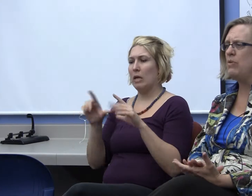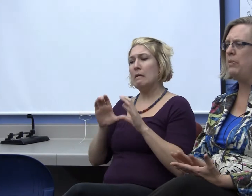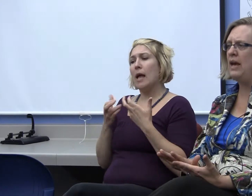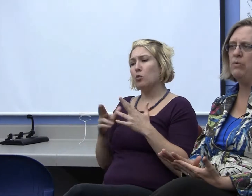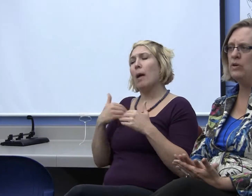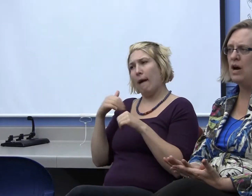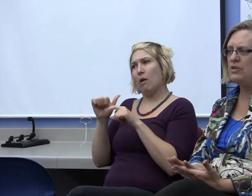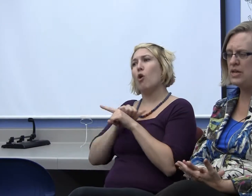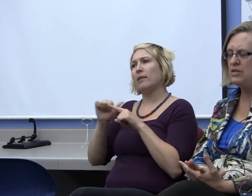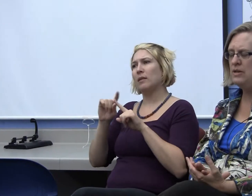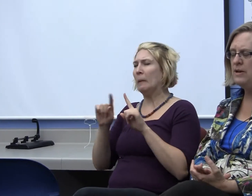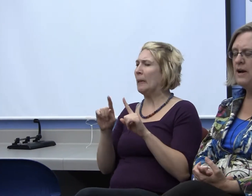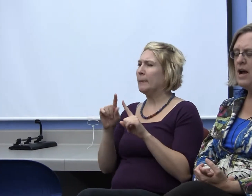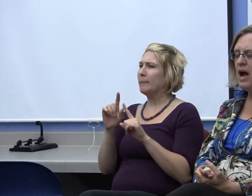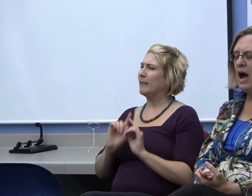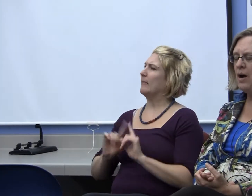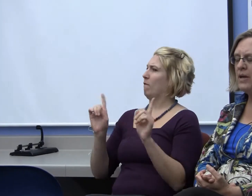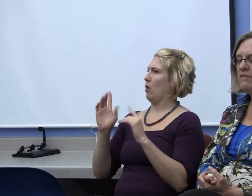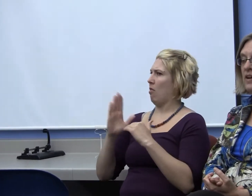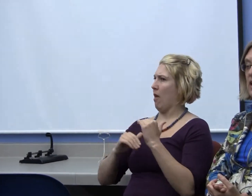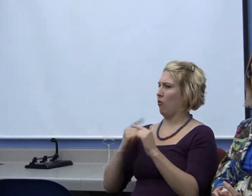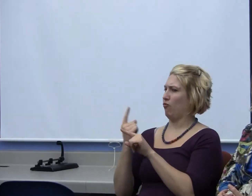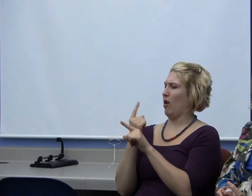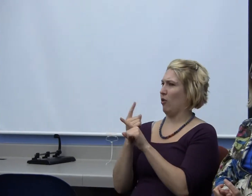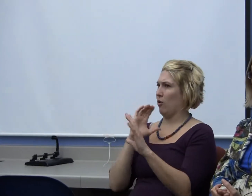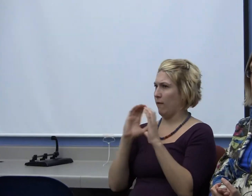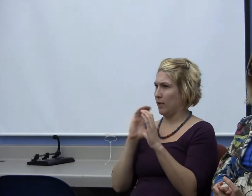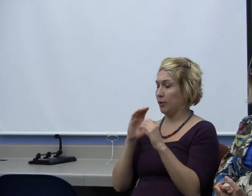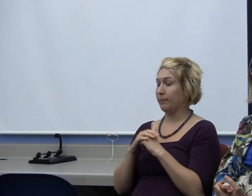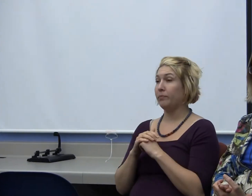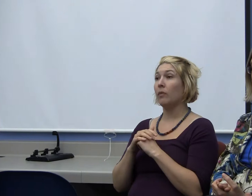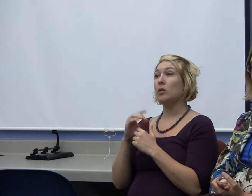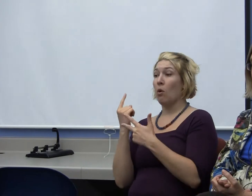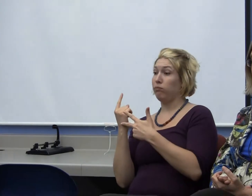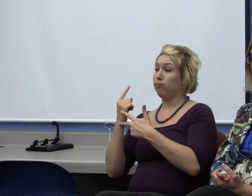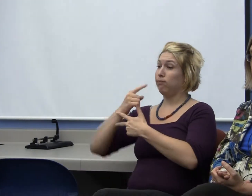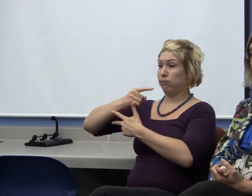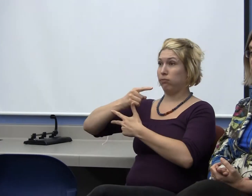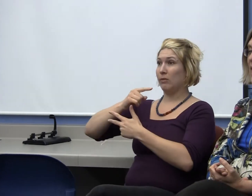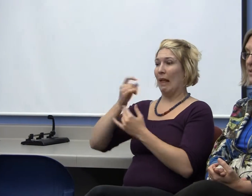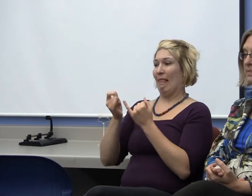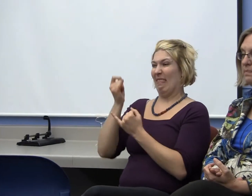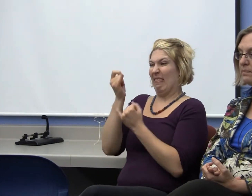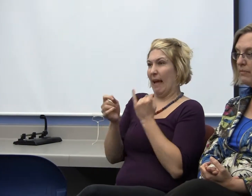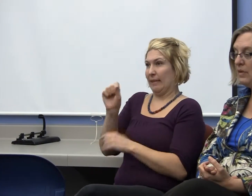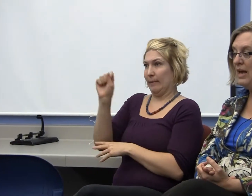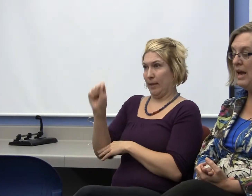doesn't replicate real conversation. At the very last semester, students here go out on